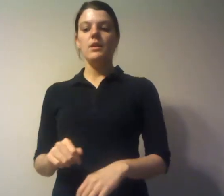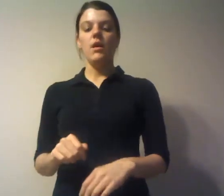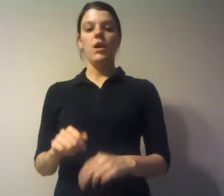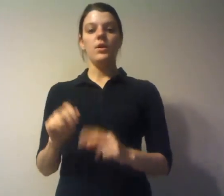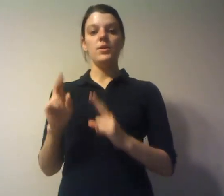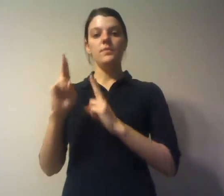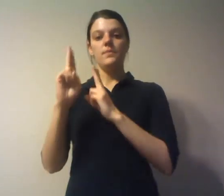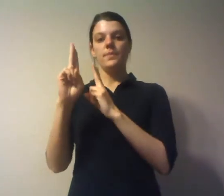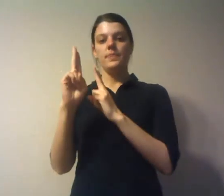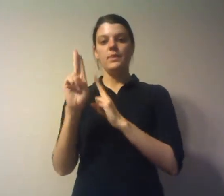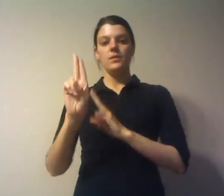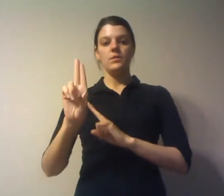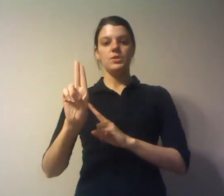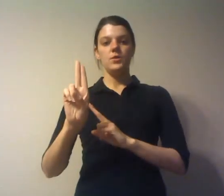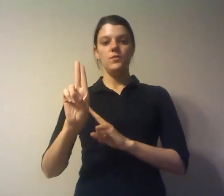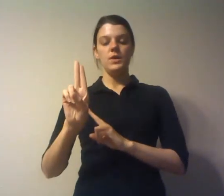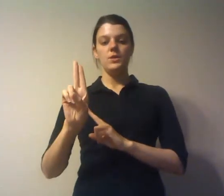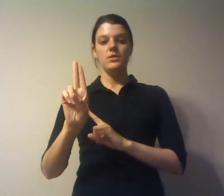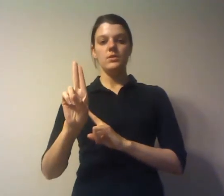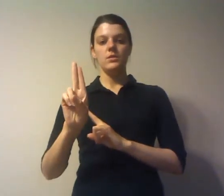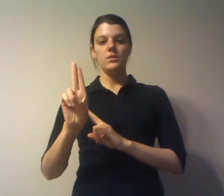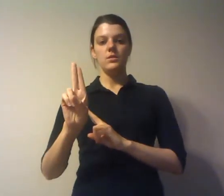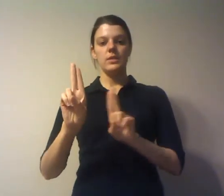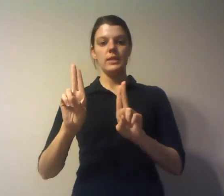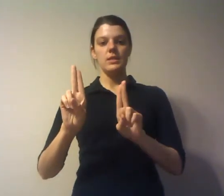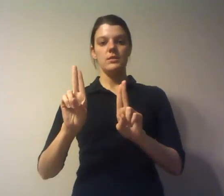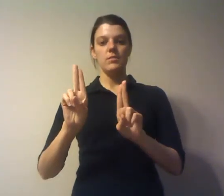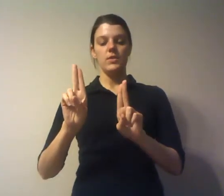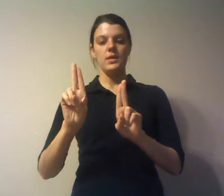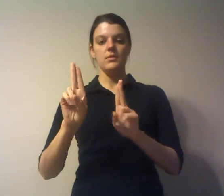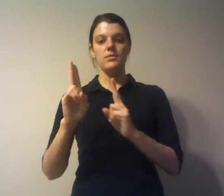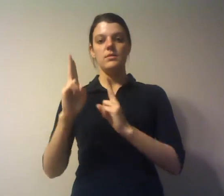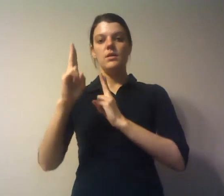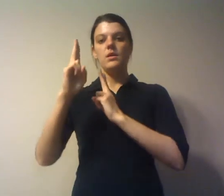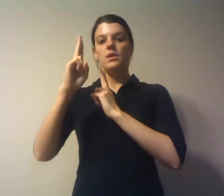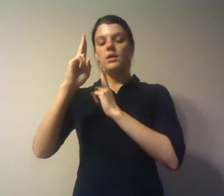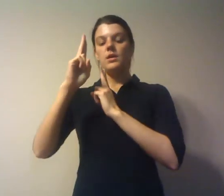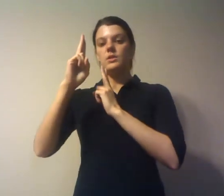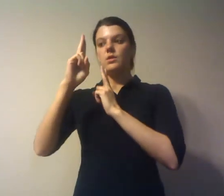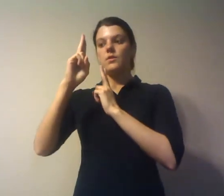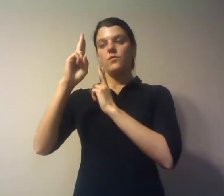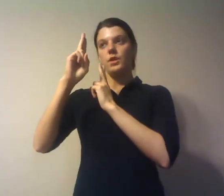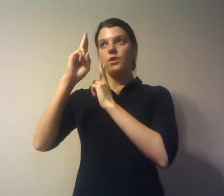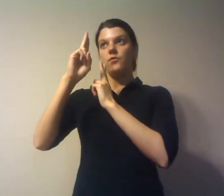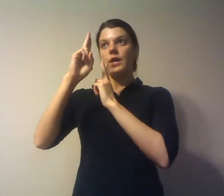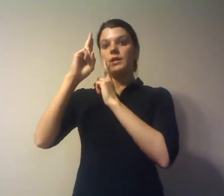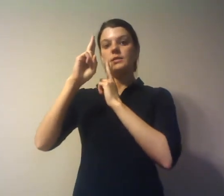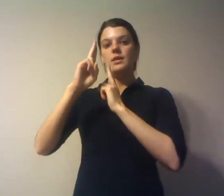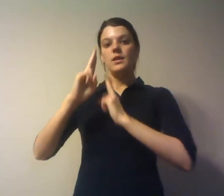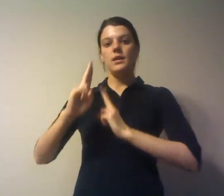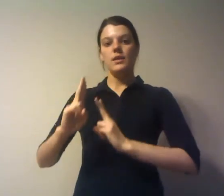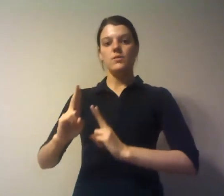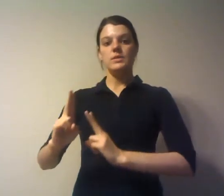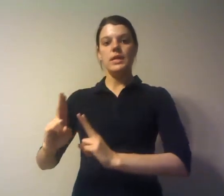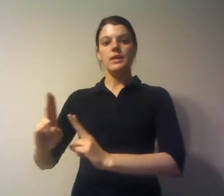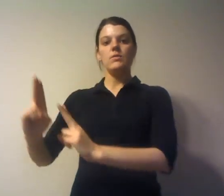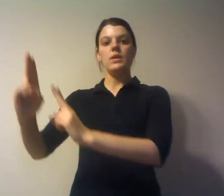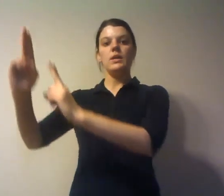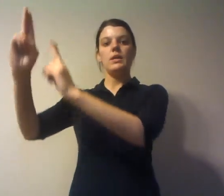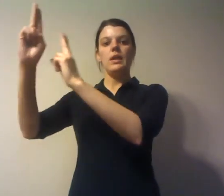And honor, your 2 fingers look like this on both hands, kind of start in front of your face, and they go down and then